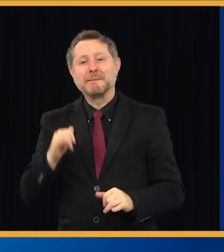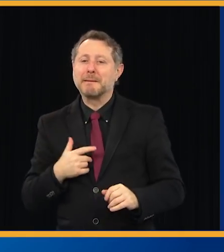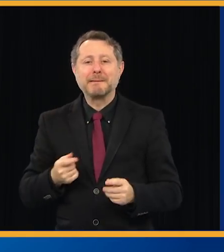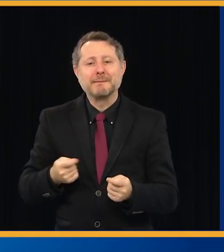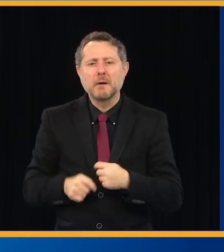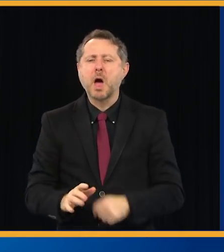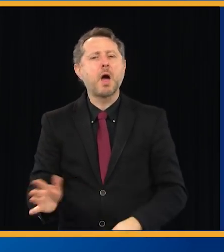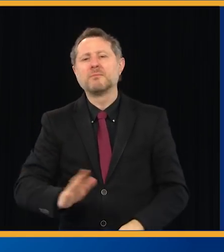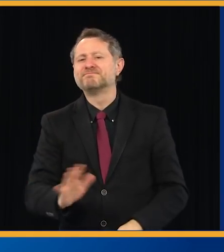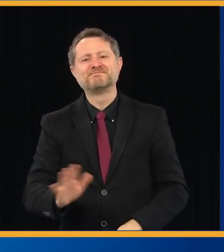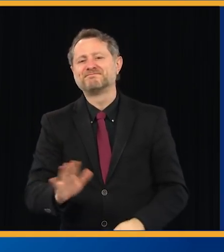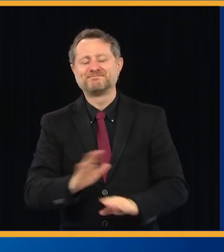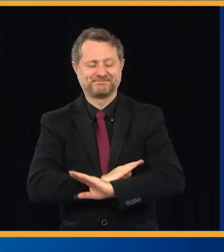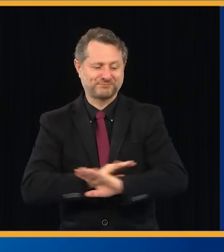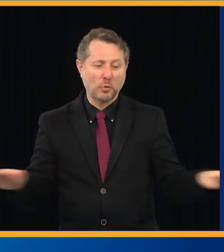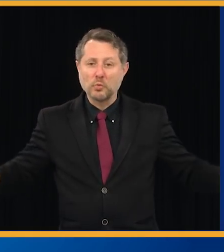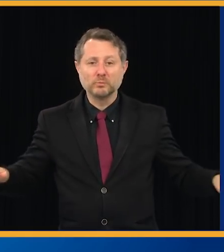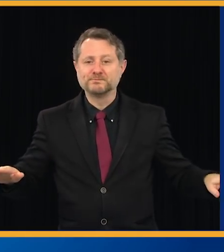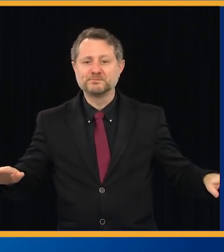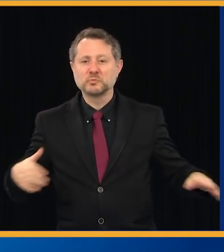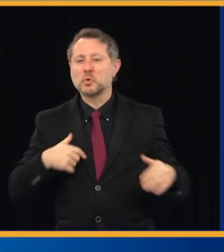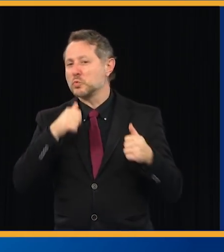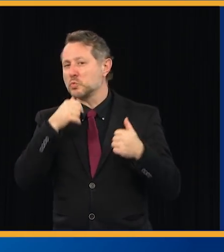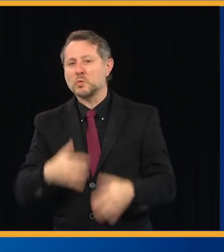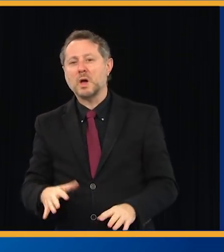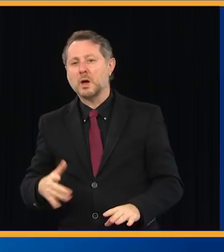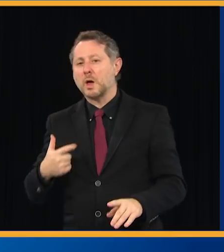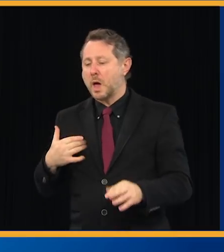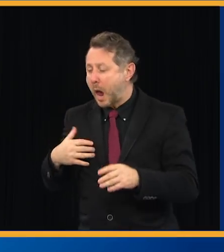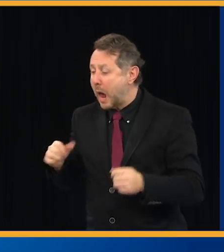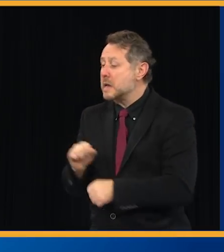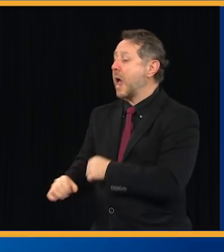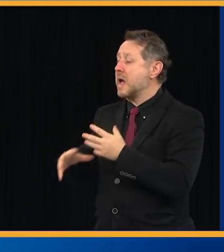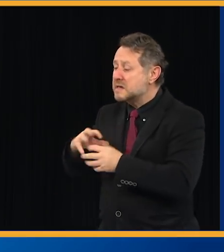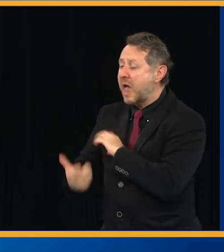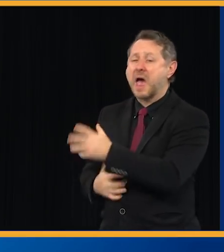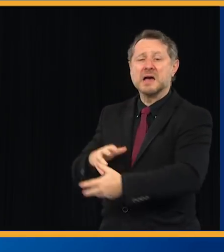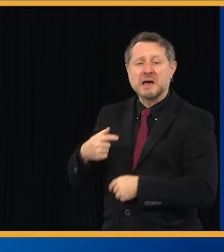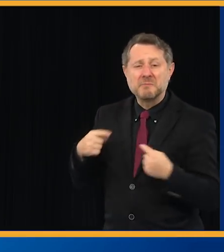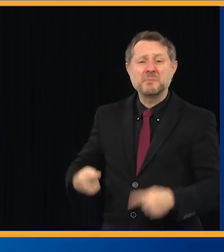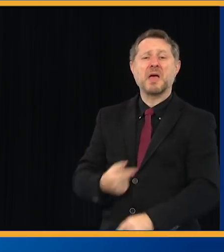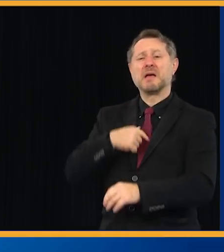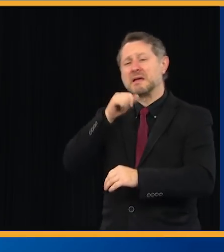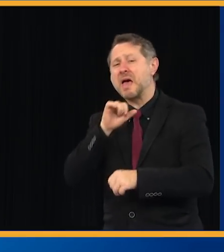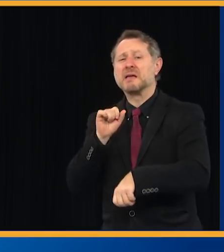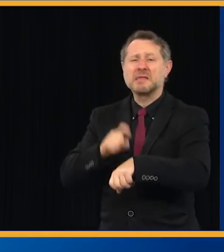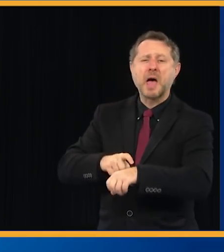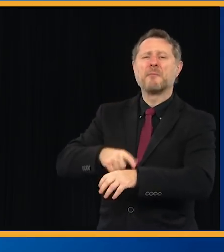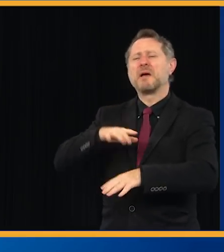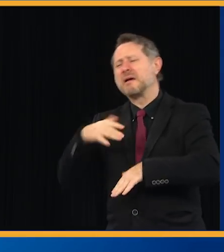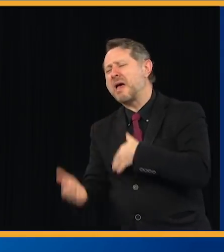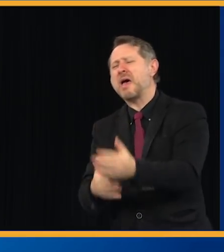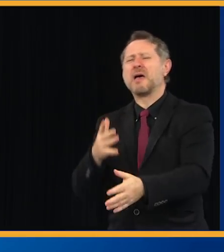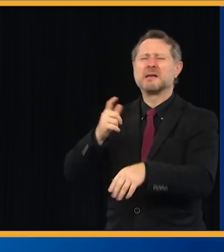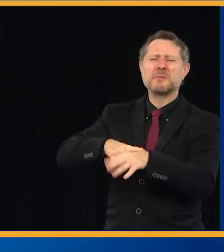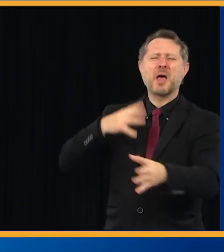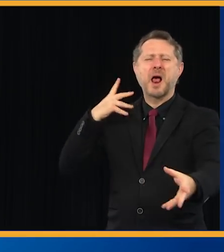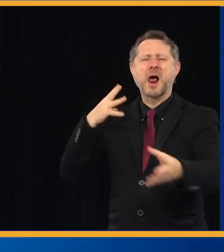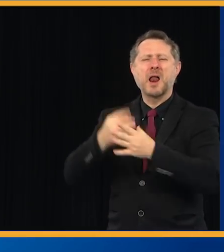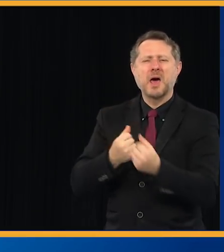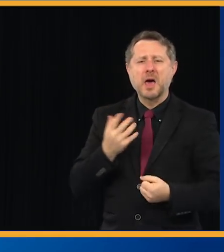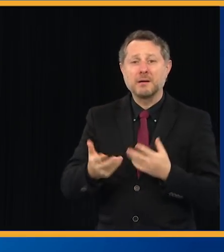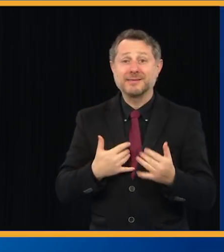that we spent all this time, all this pain, all this suffering, lost all these deaths, only to go back to where we